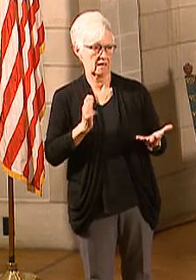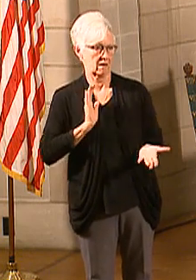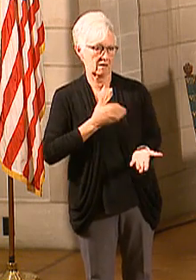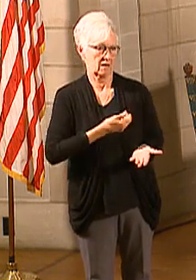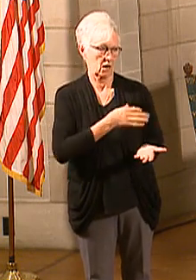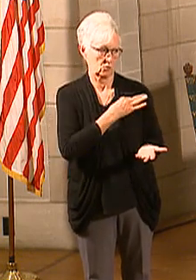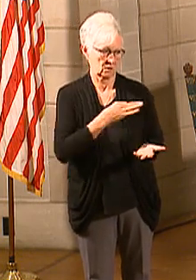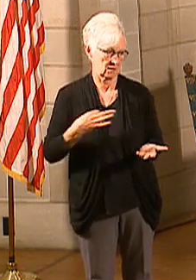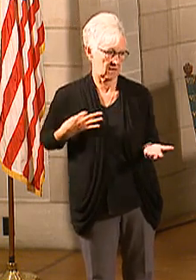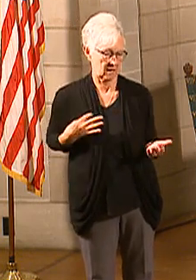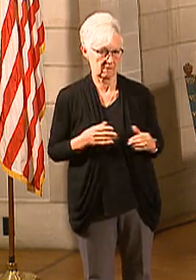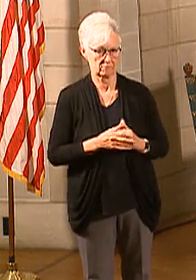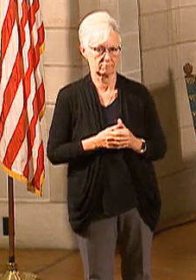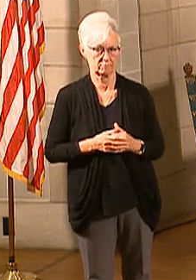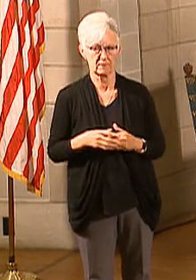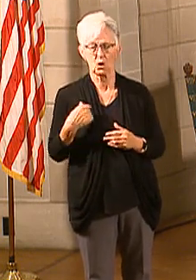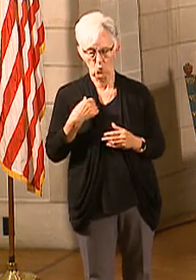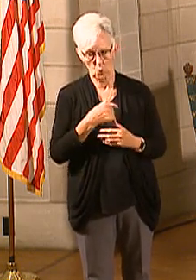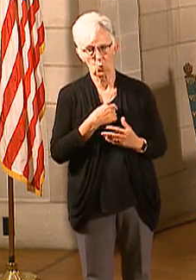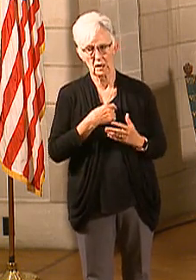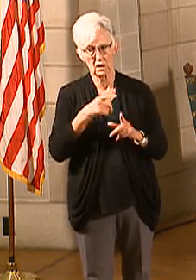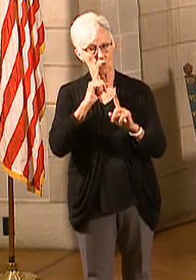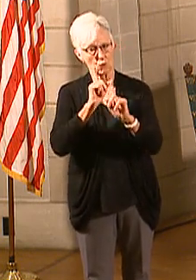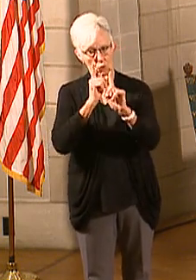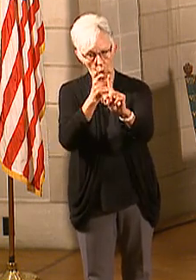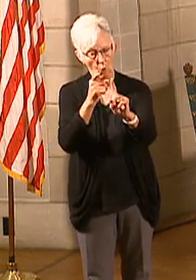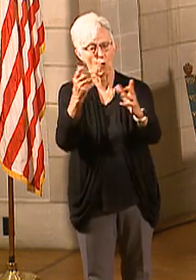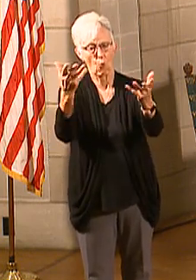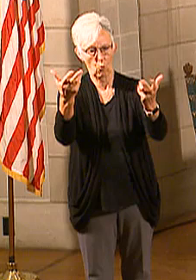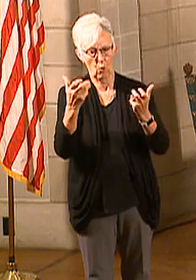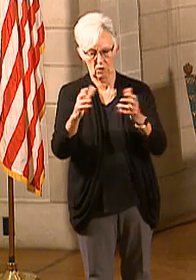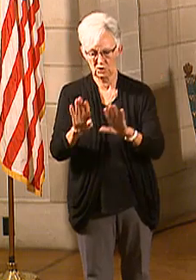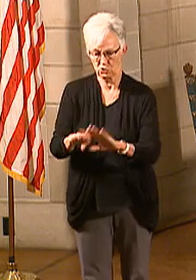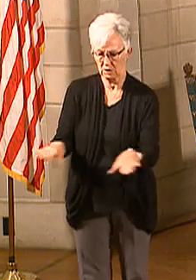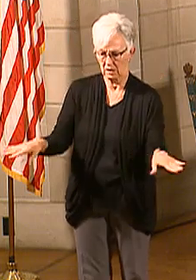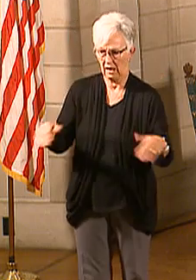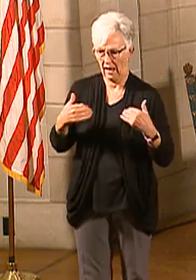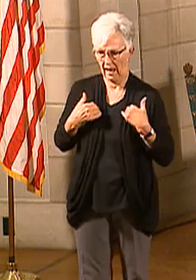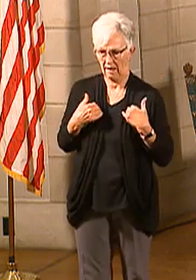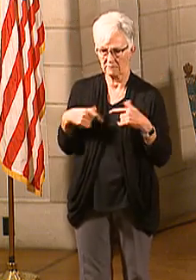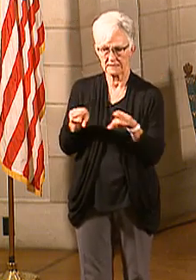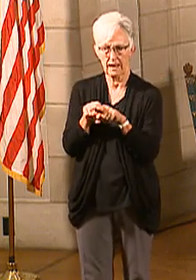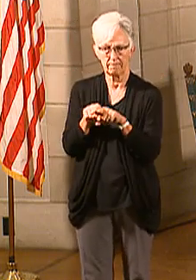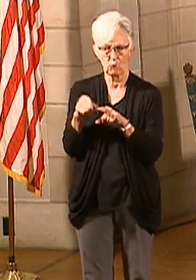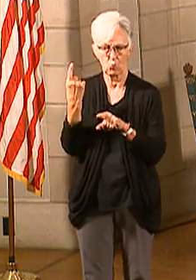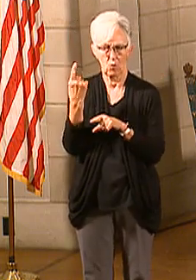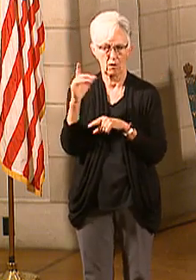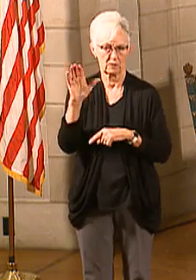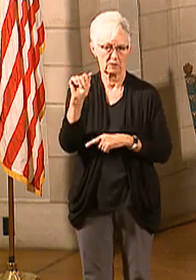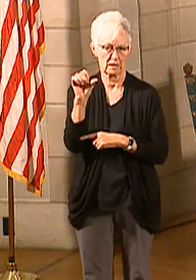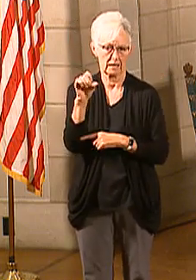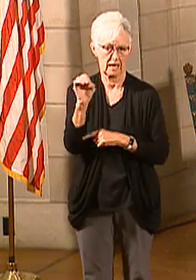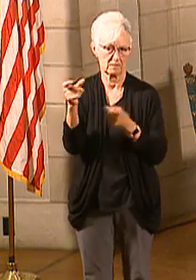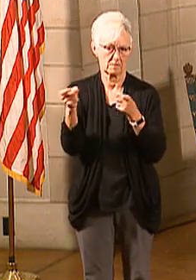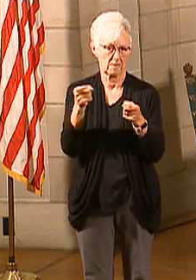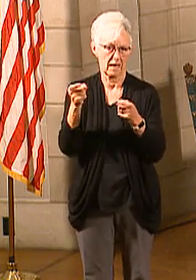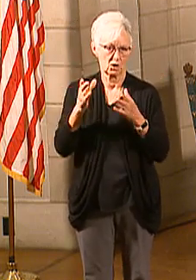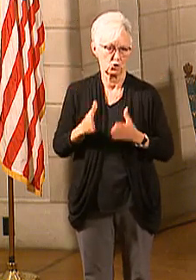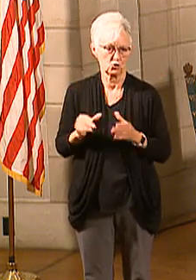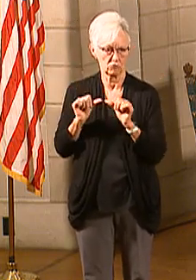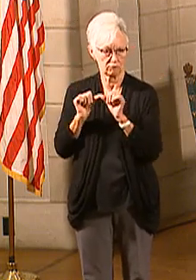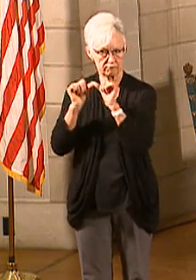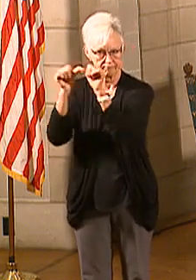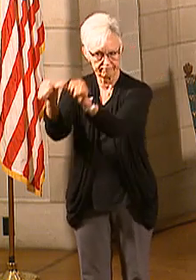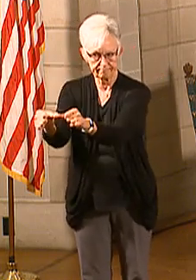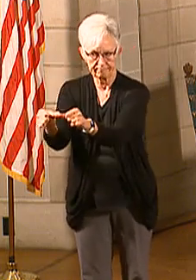is to have consistency in our case managers. Certainly, changing case managers is not beneficial for the family. The case manager